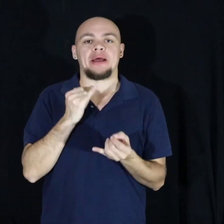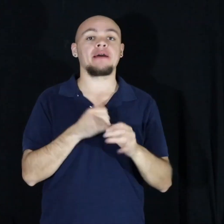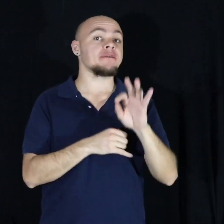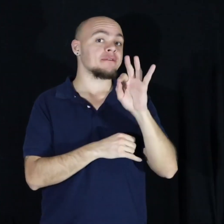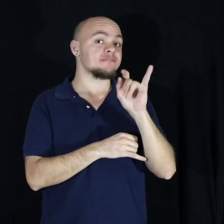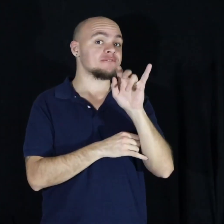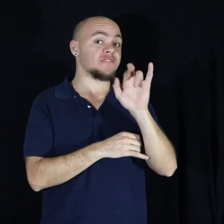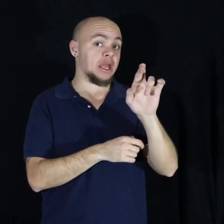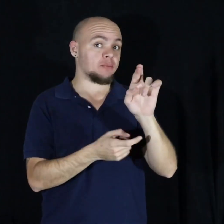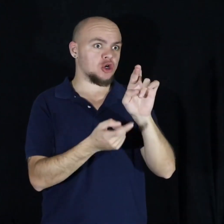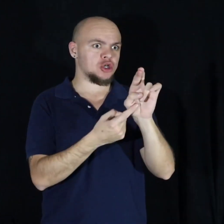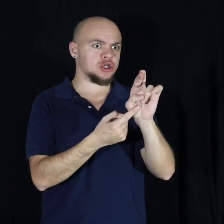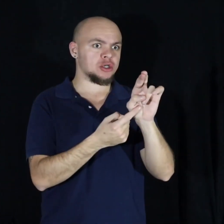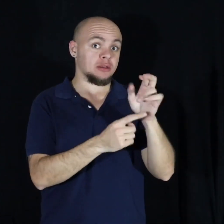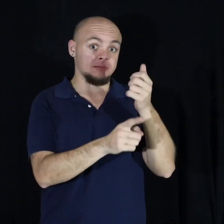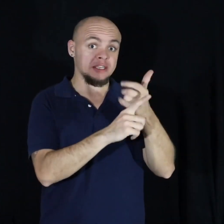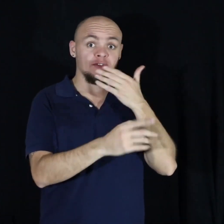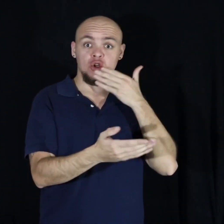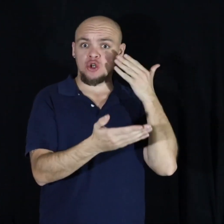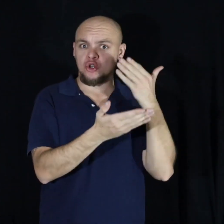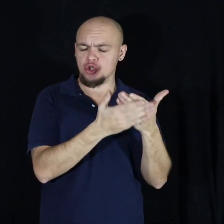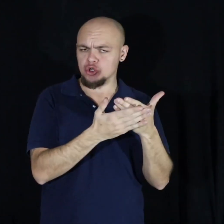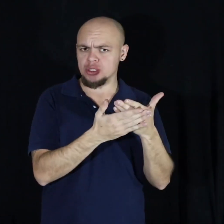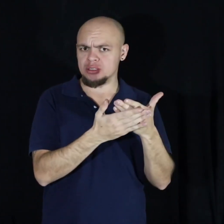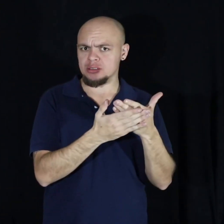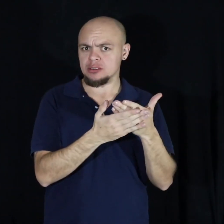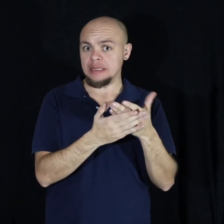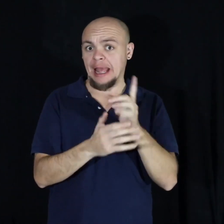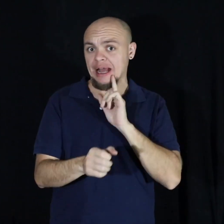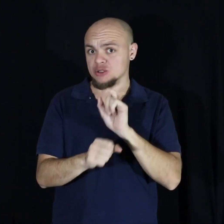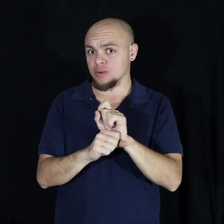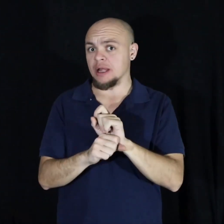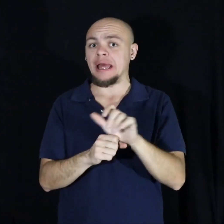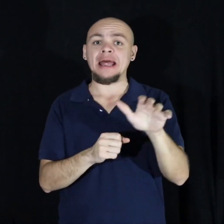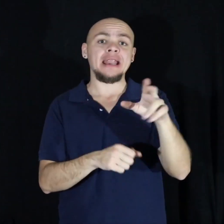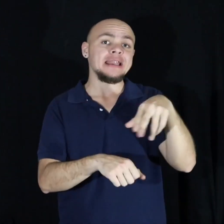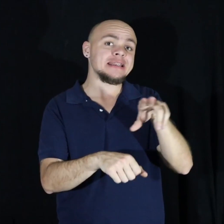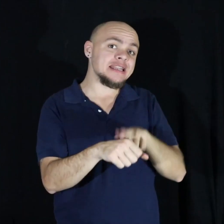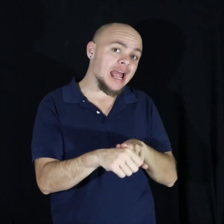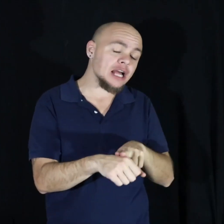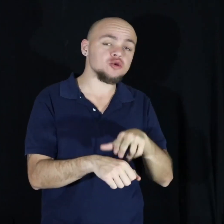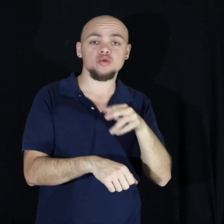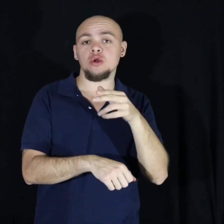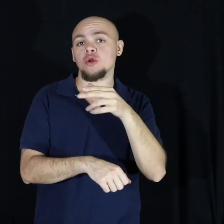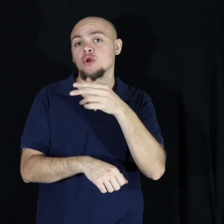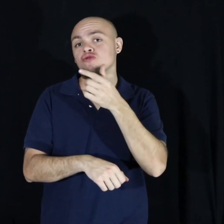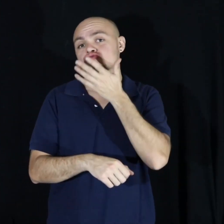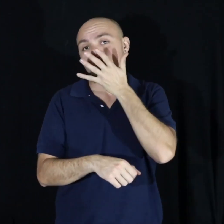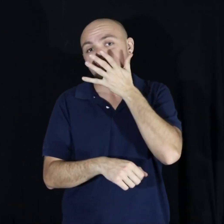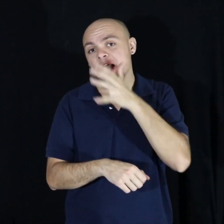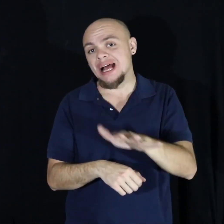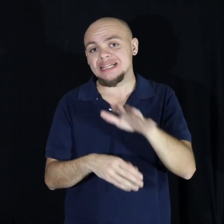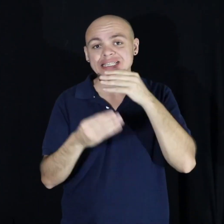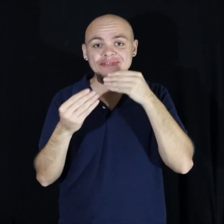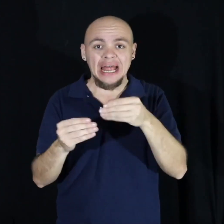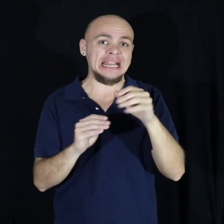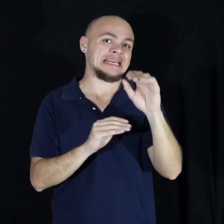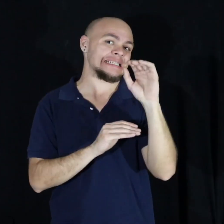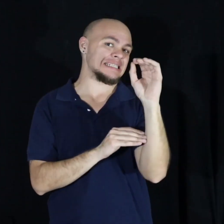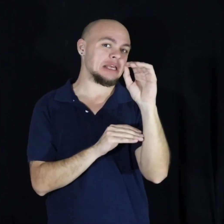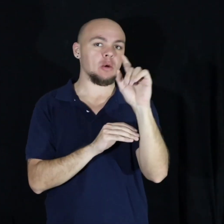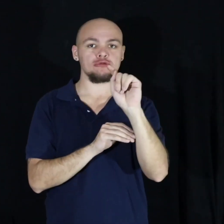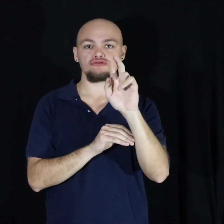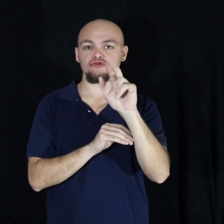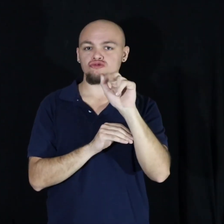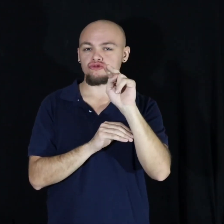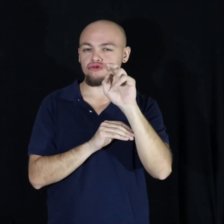good sources of fiber, and that things like natural, grass-fed, and zero-trans fat actually mean what they're supposed